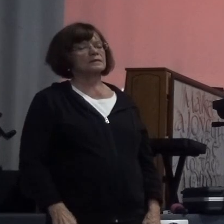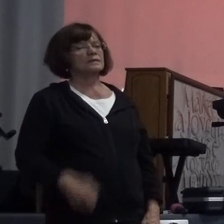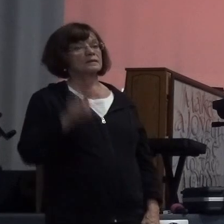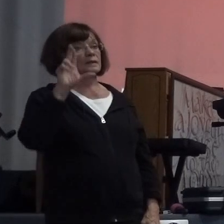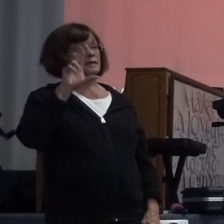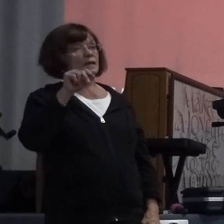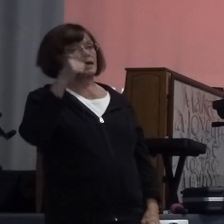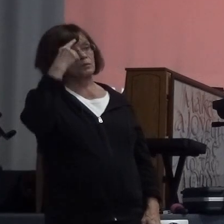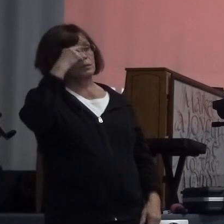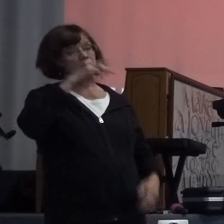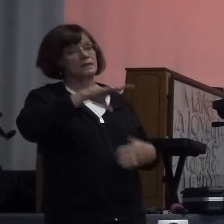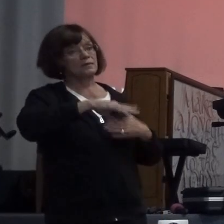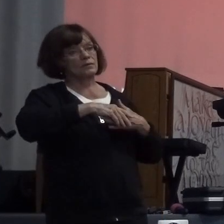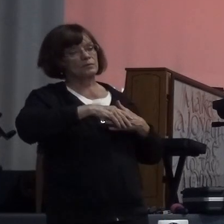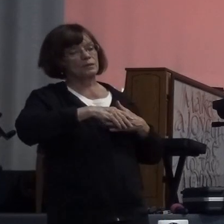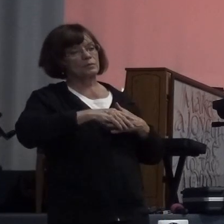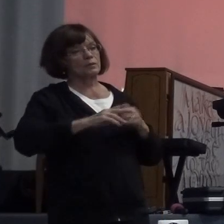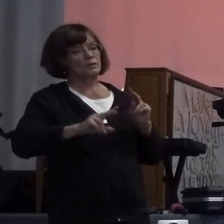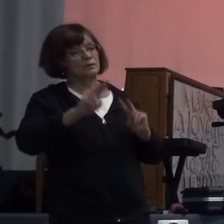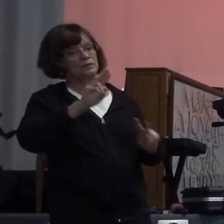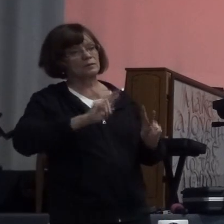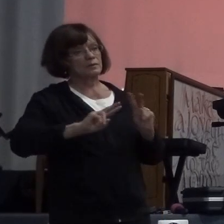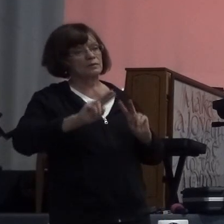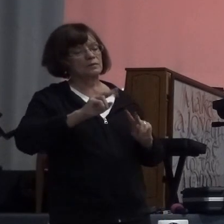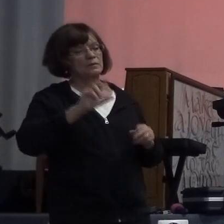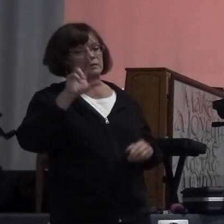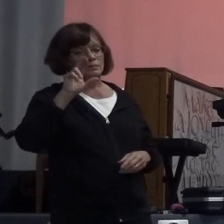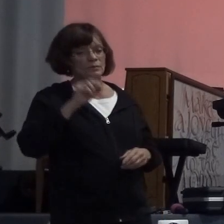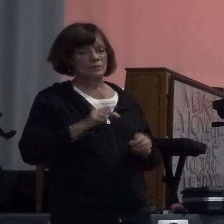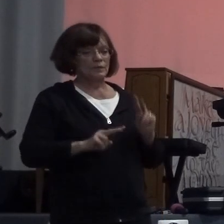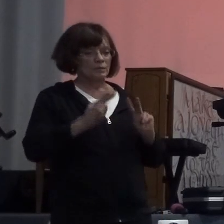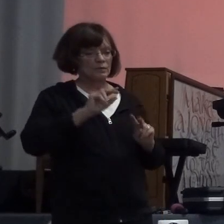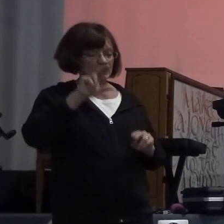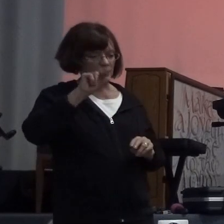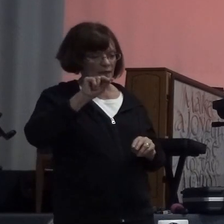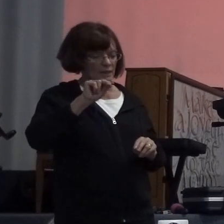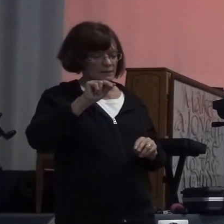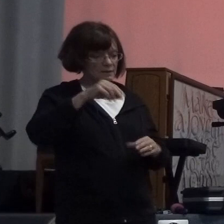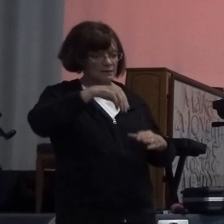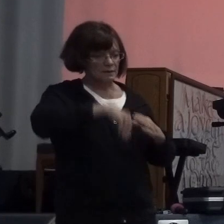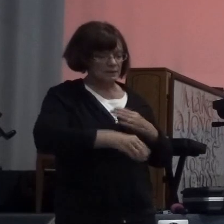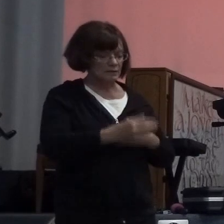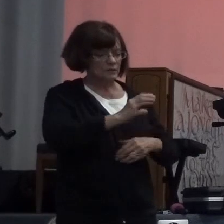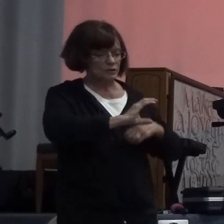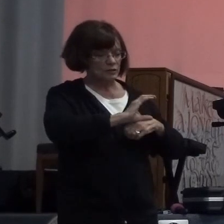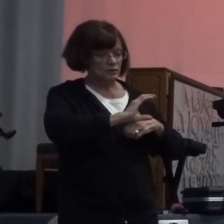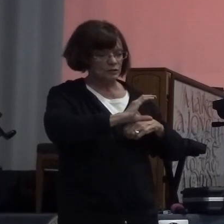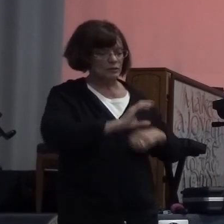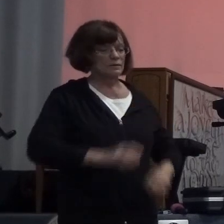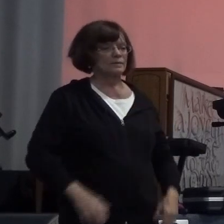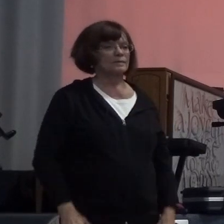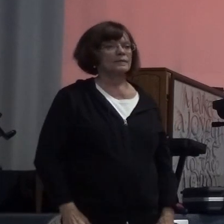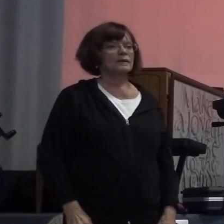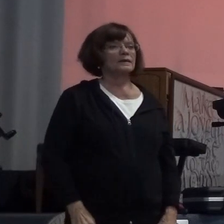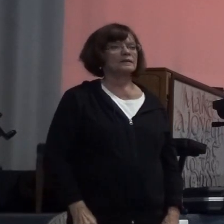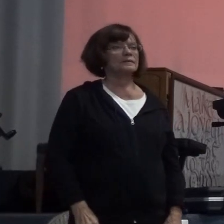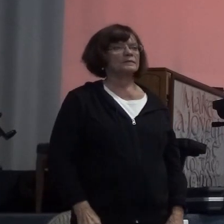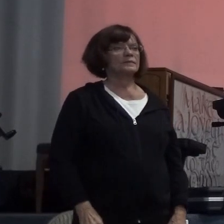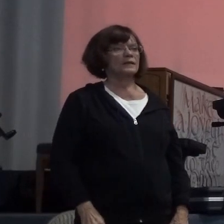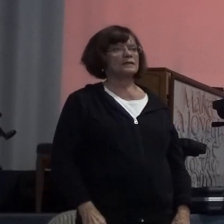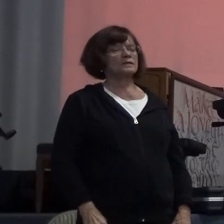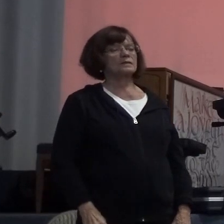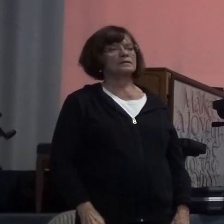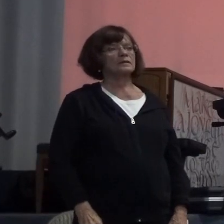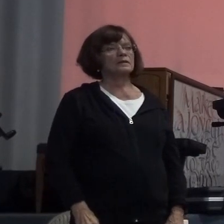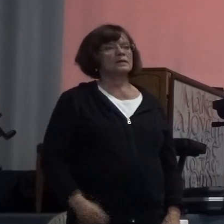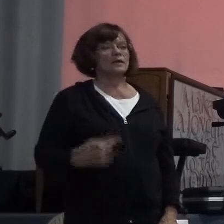unbelievers. These are Gentiles. These are people that are not in the church. And he says, Father, forgive them, for they know not what they do. And that should be our